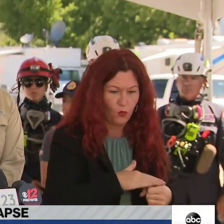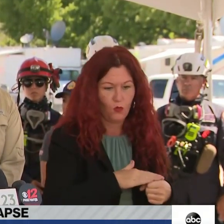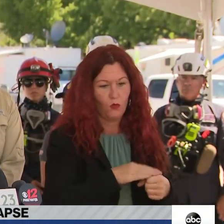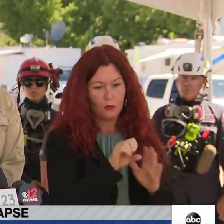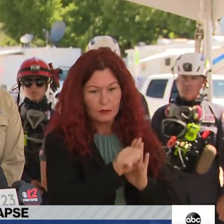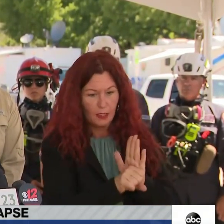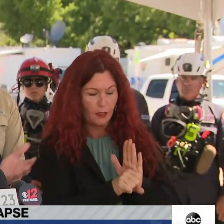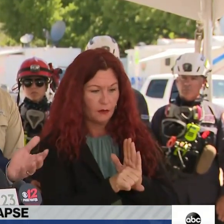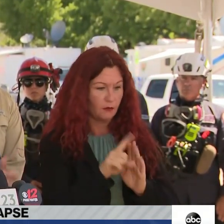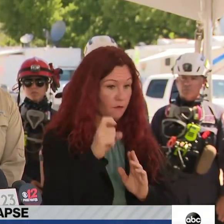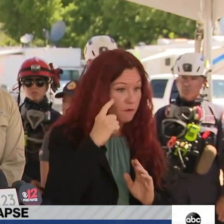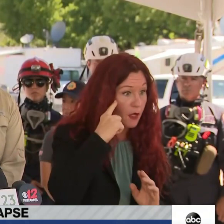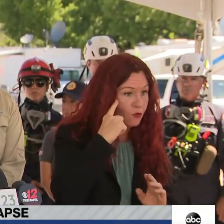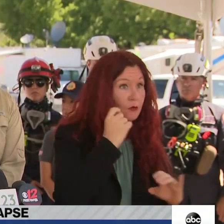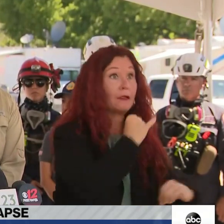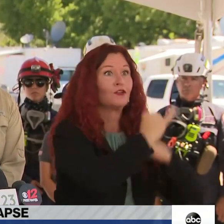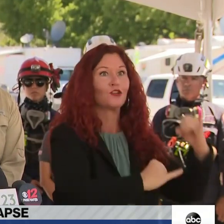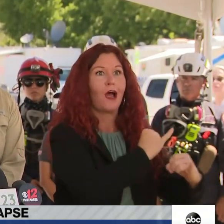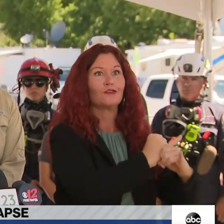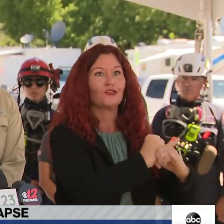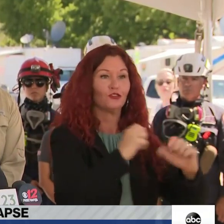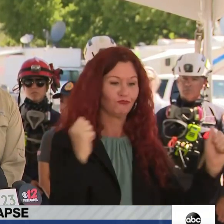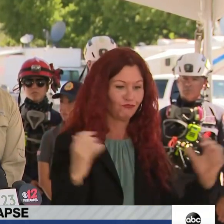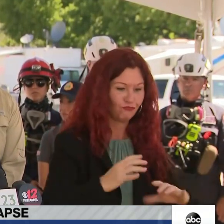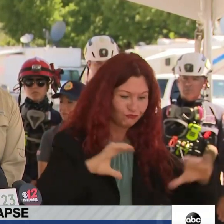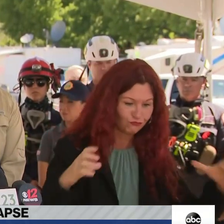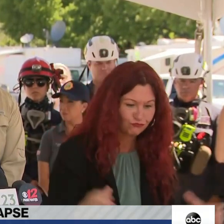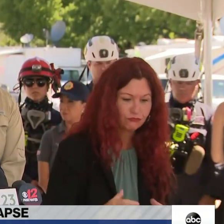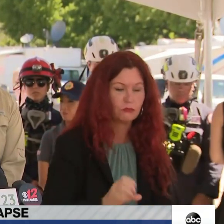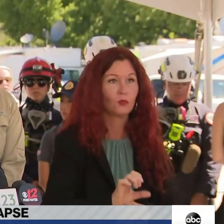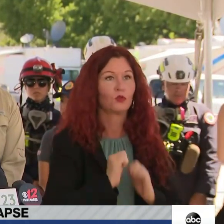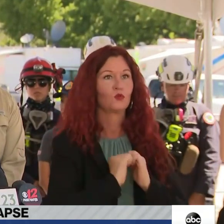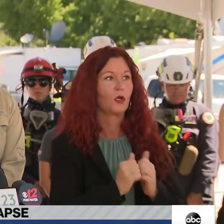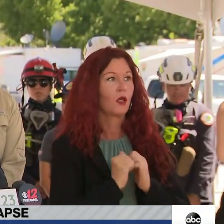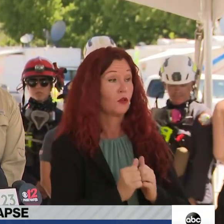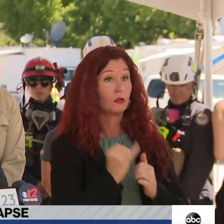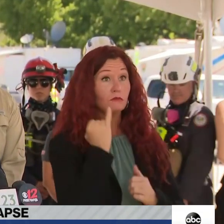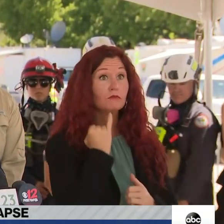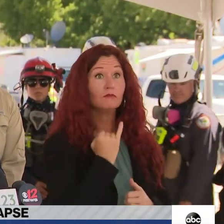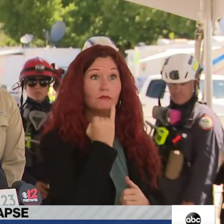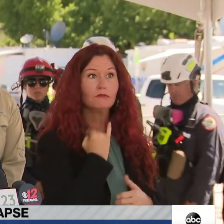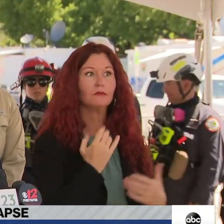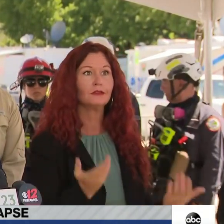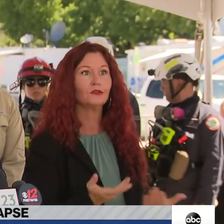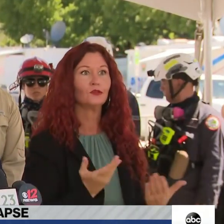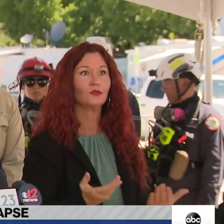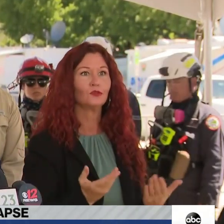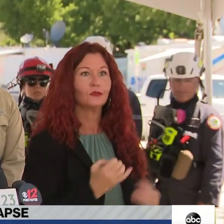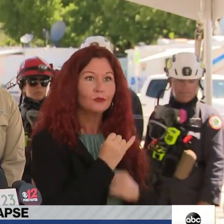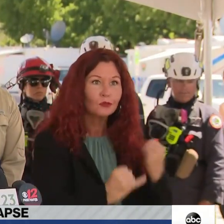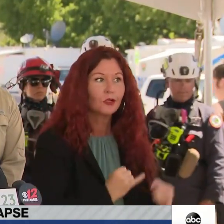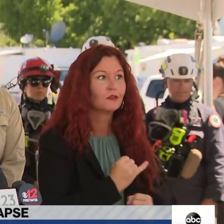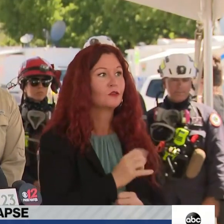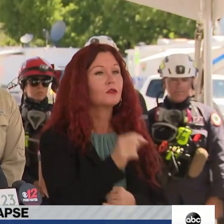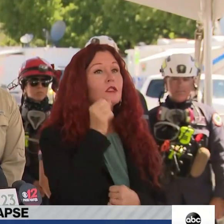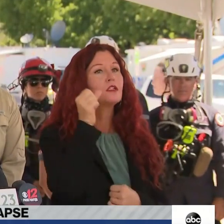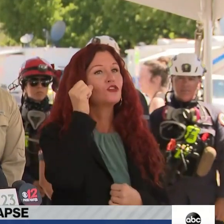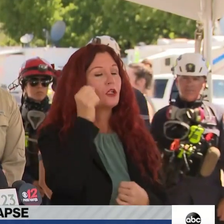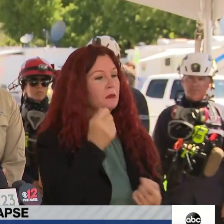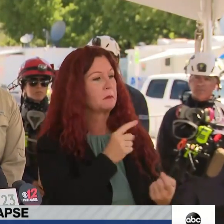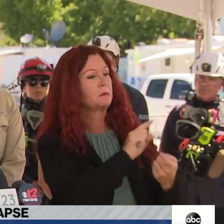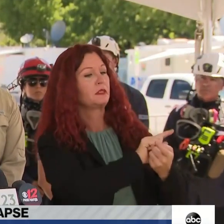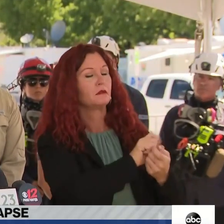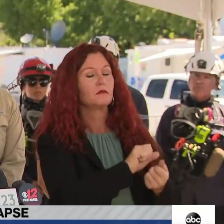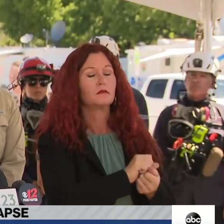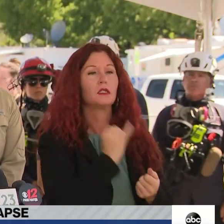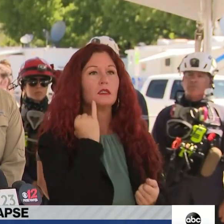and international. I mean, we had the Israelis here. I met with the Israeli ambassador to the U.S. Yesterday. And so